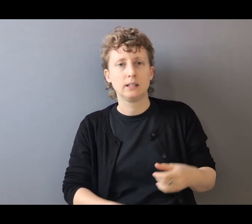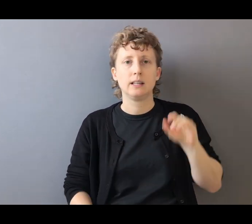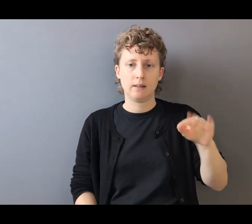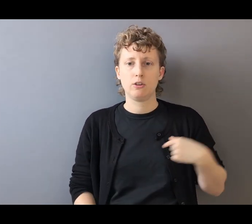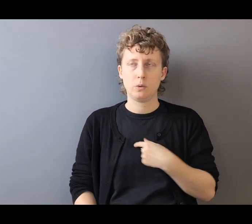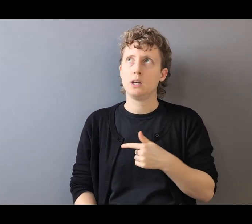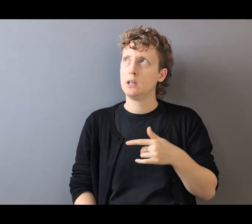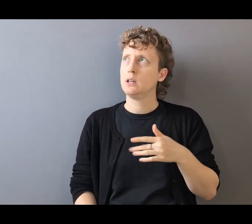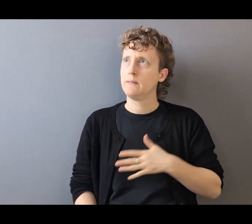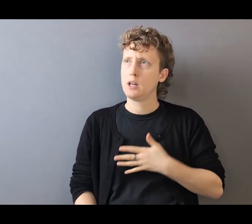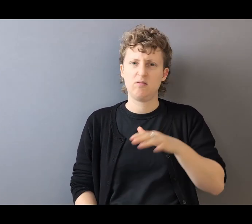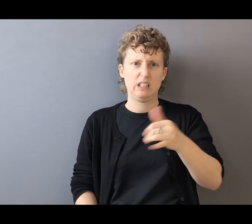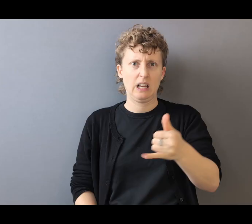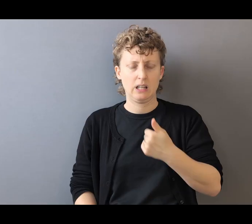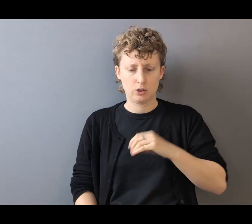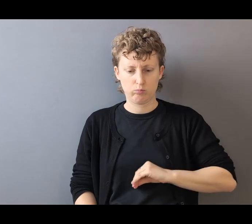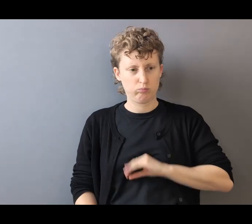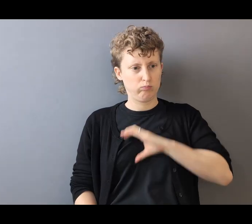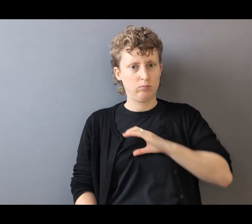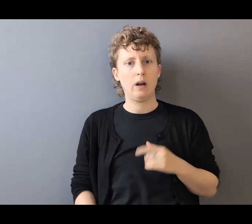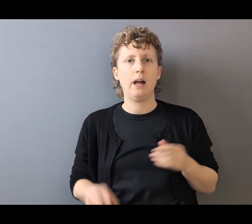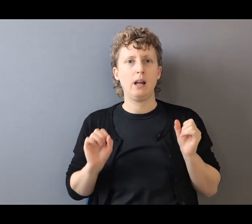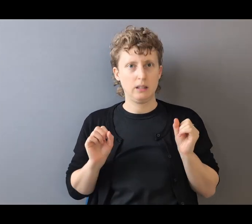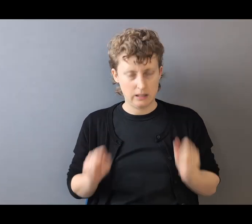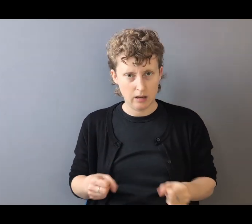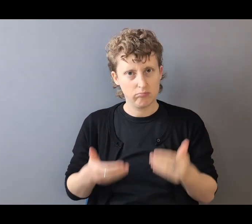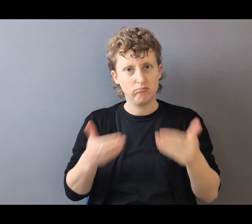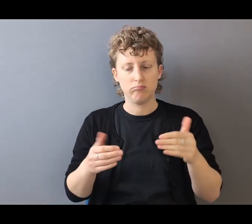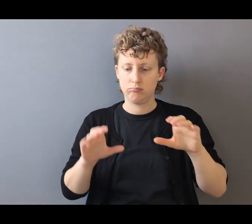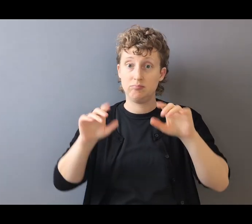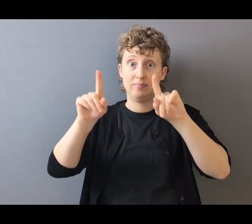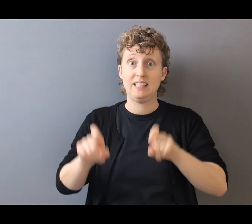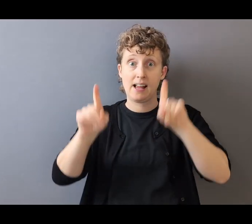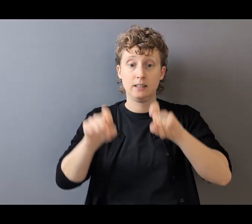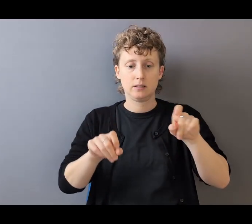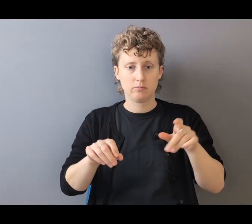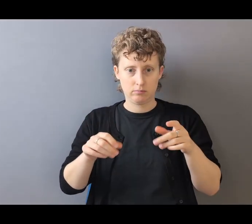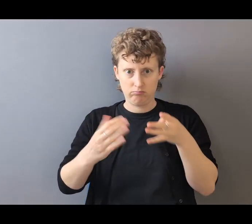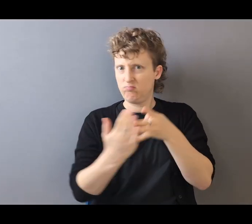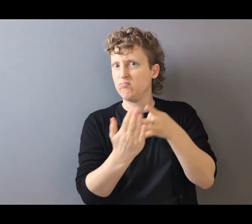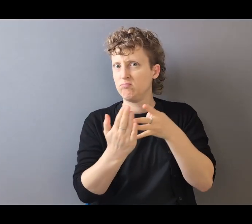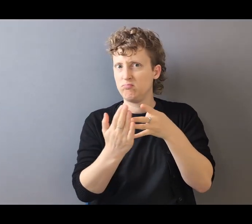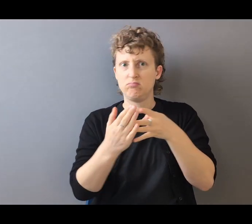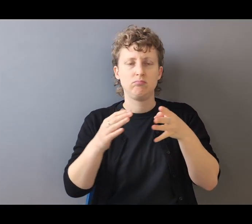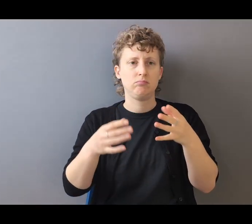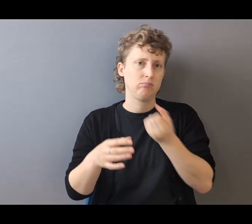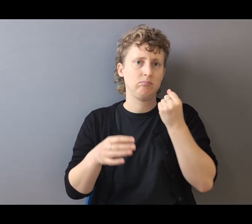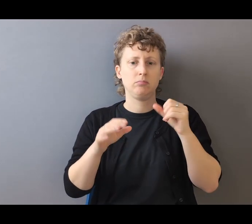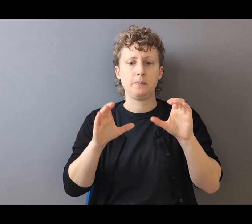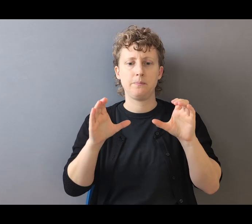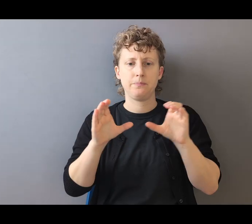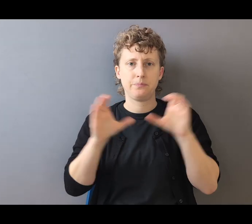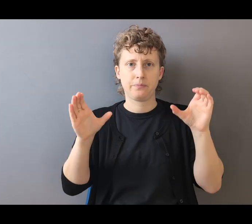way, and not to have too many barriers in order to achieve it, because nobody would want to just spend this money for the sake of it and just fail the exam.